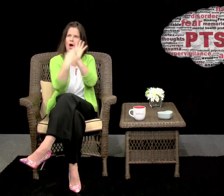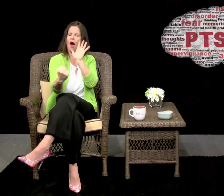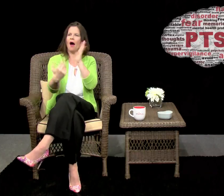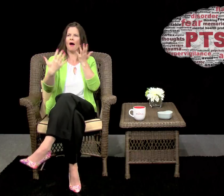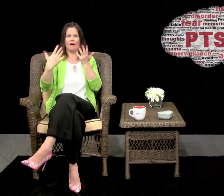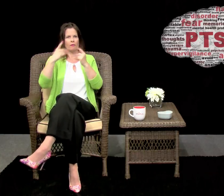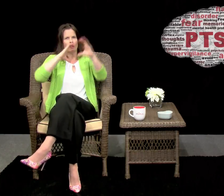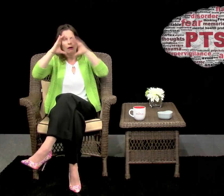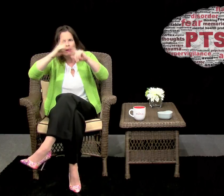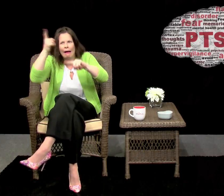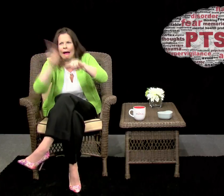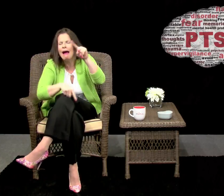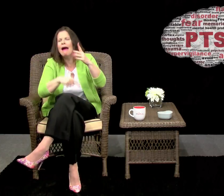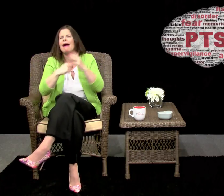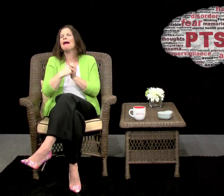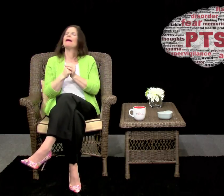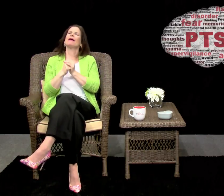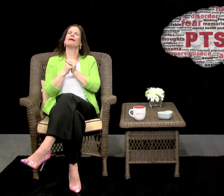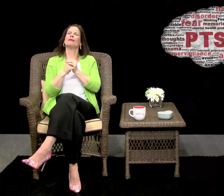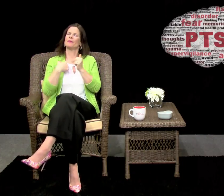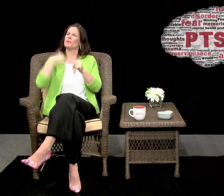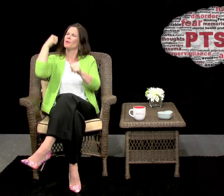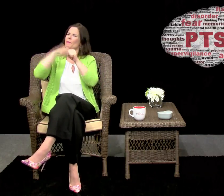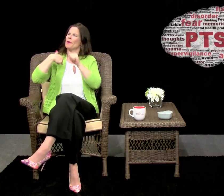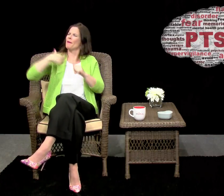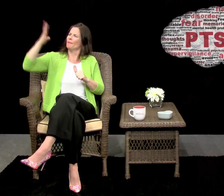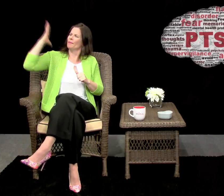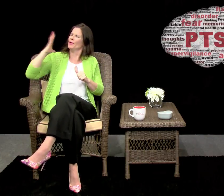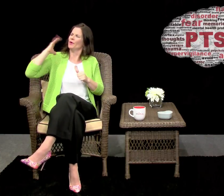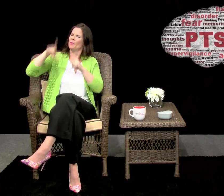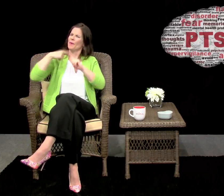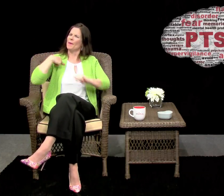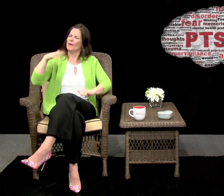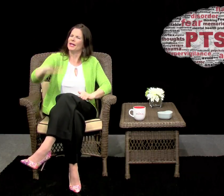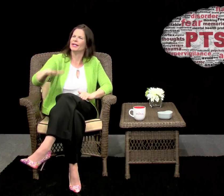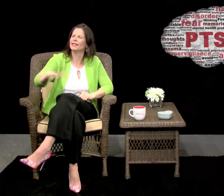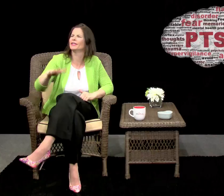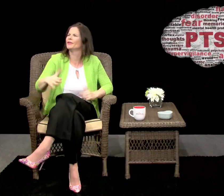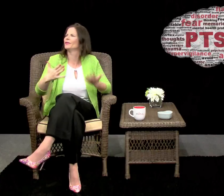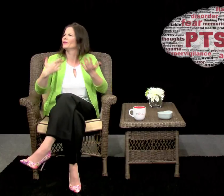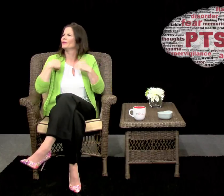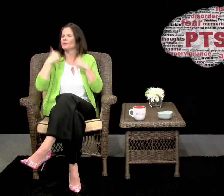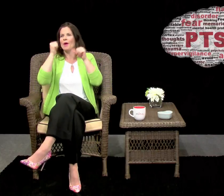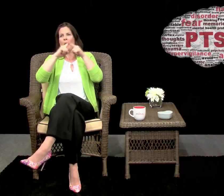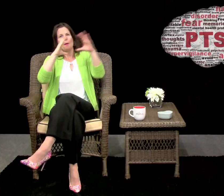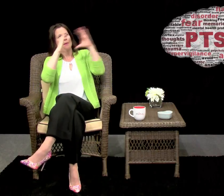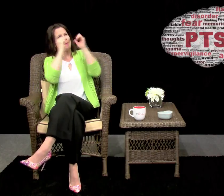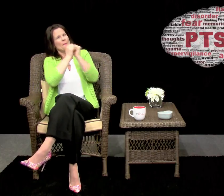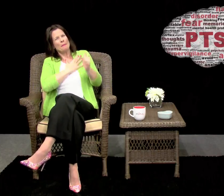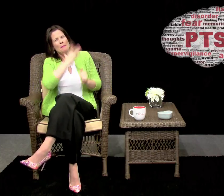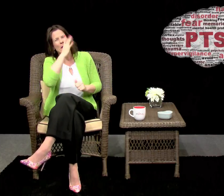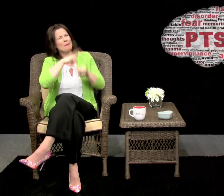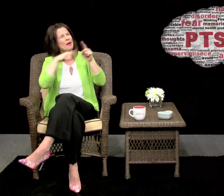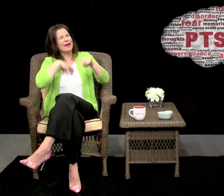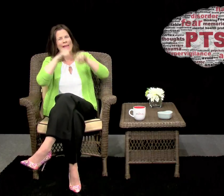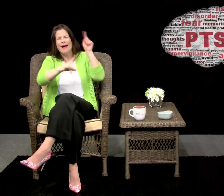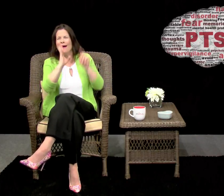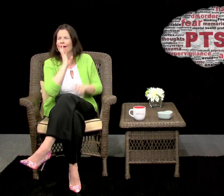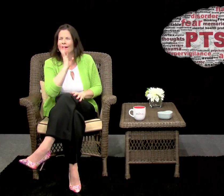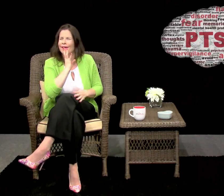us. They are depriving us of a language. In the past, when I was little, I remember trying